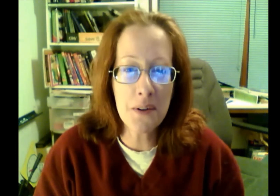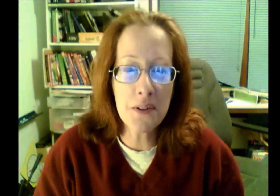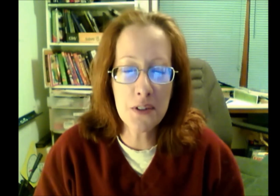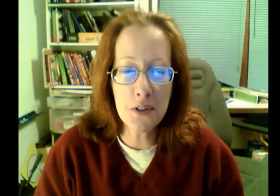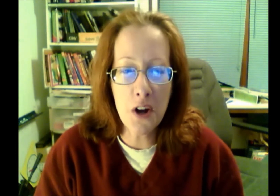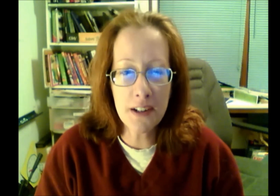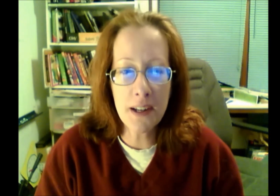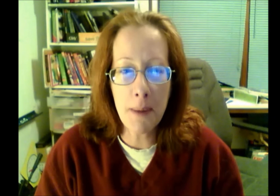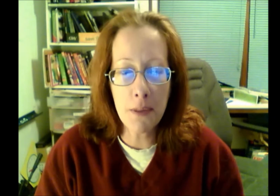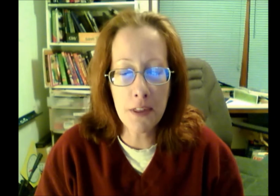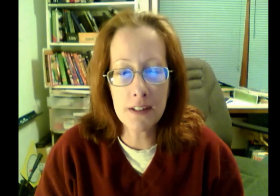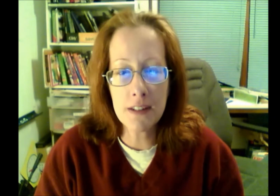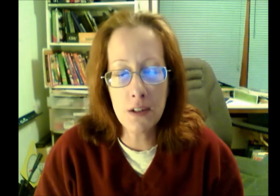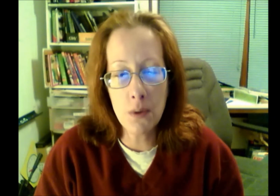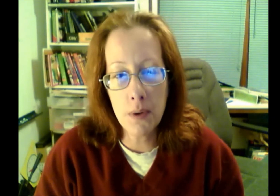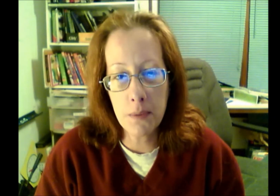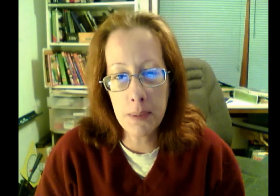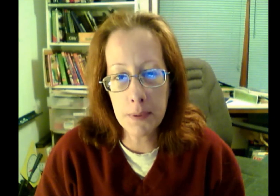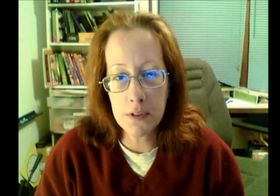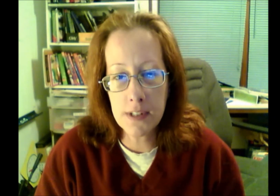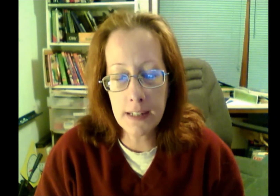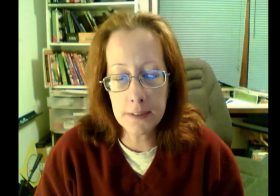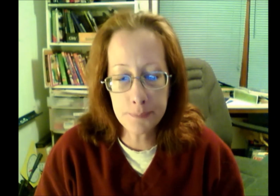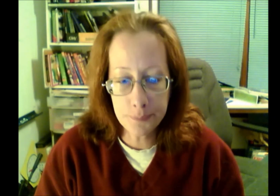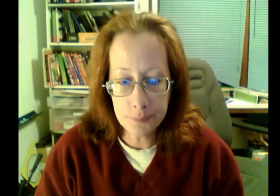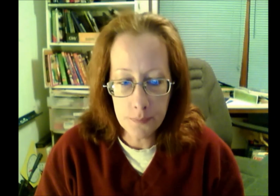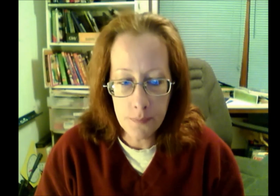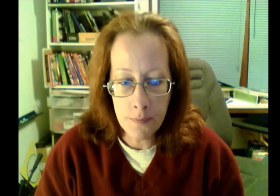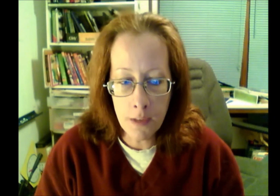you're talking about things that you don't want other people to understand.